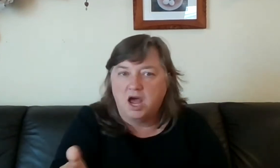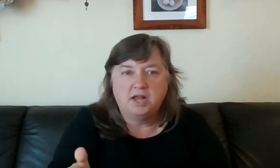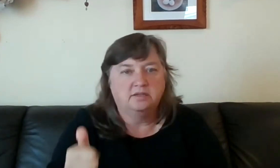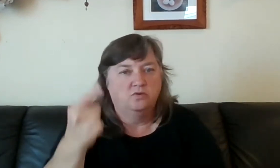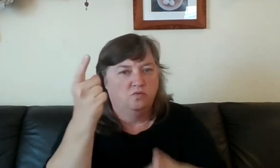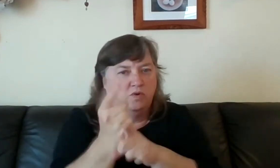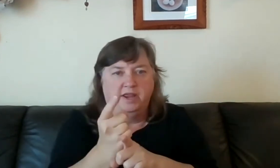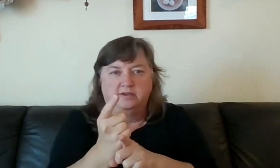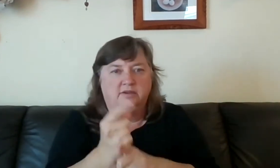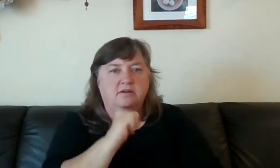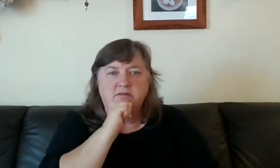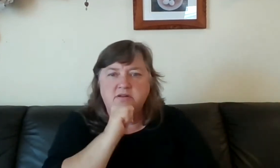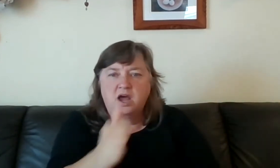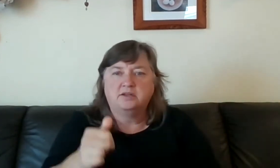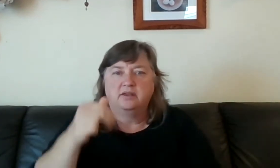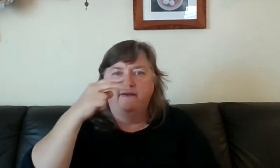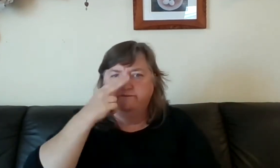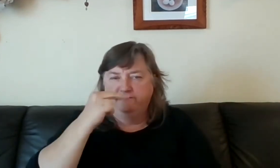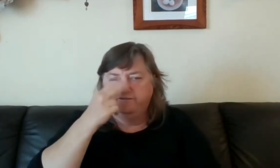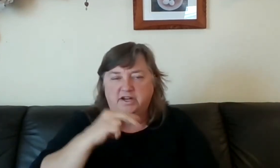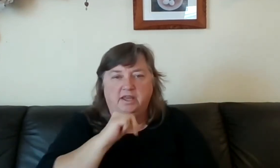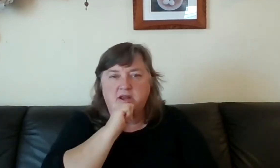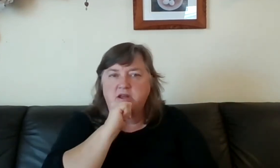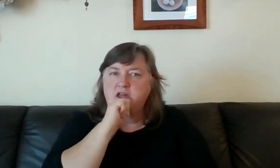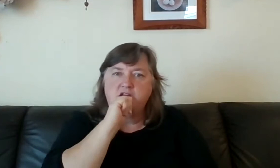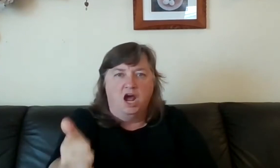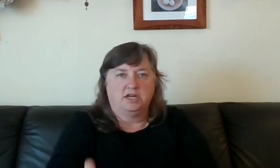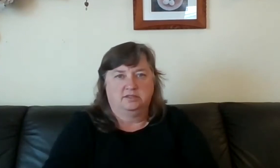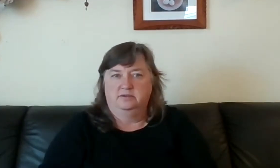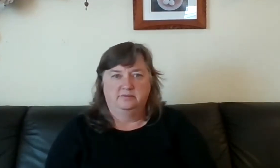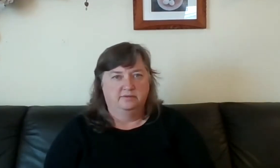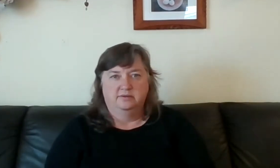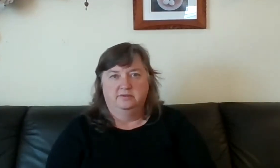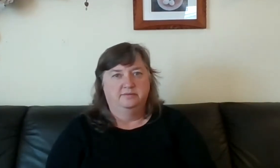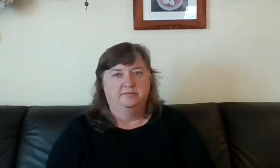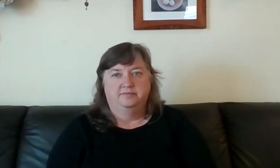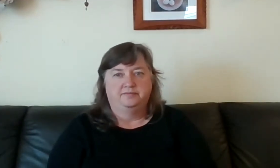Not right. Not funny. Not.